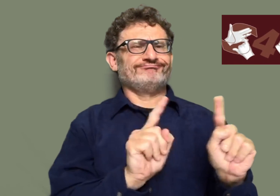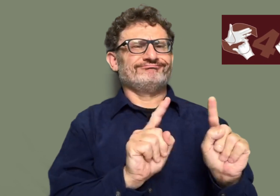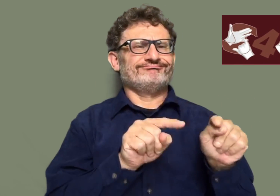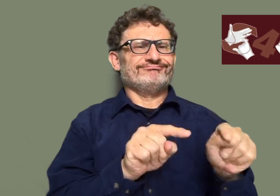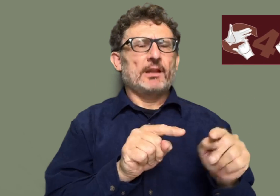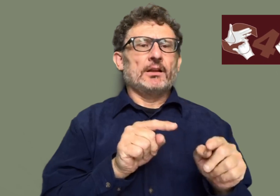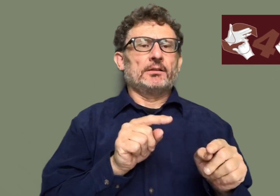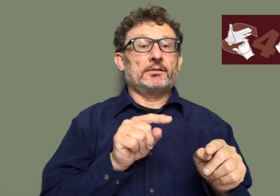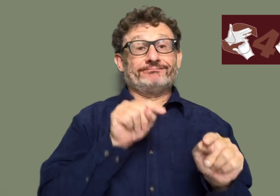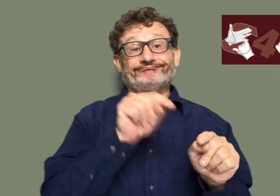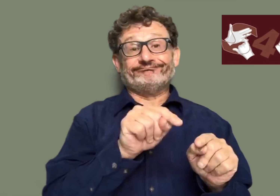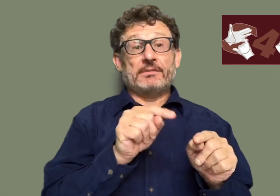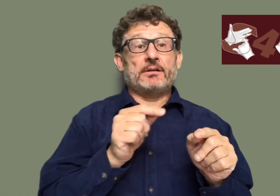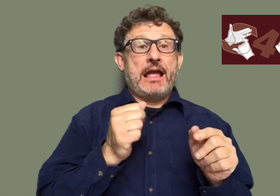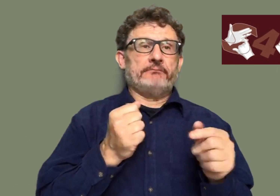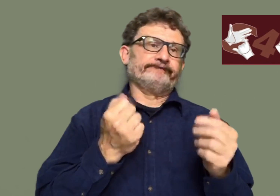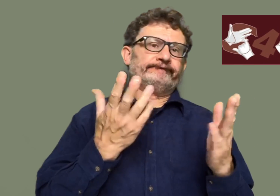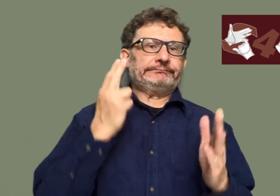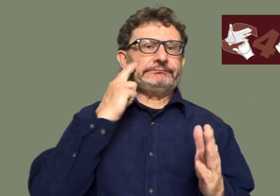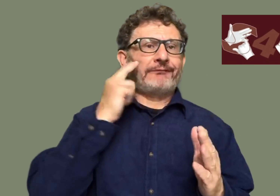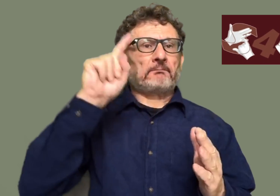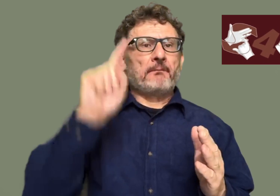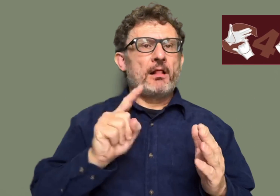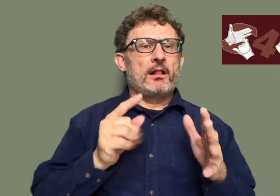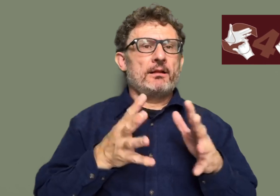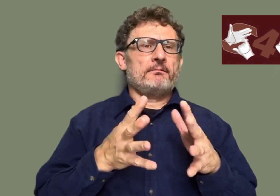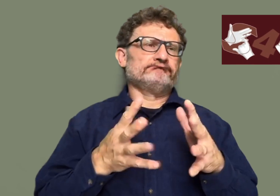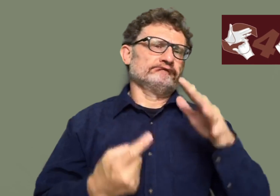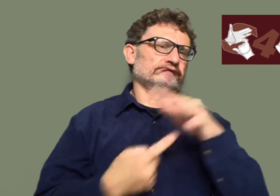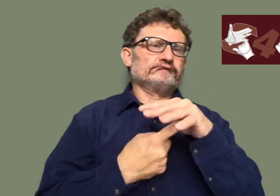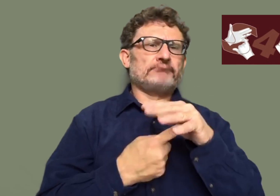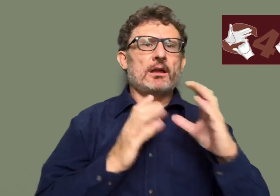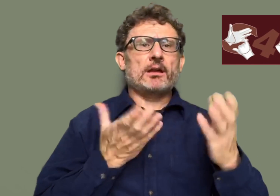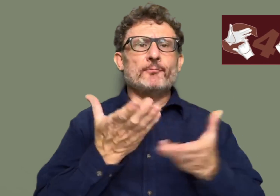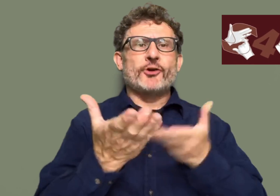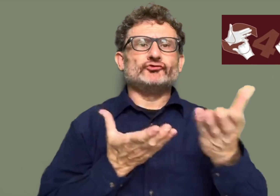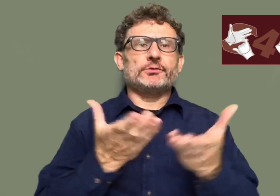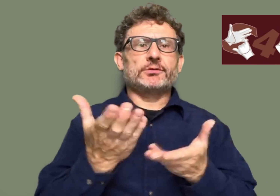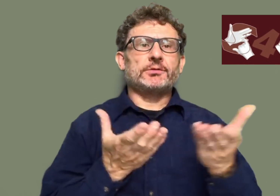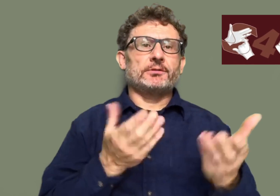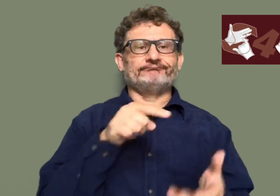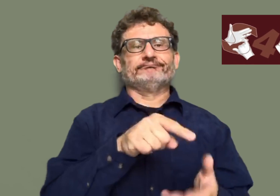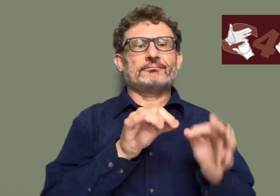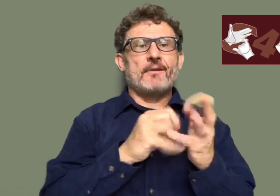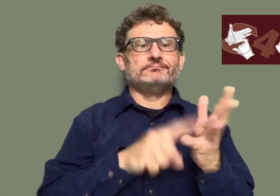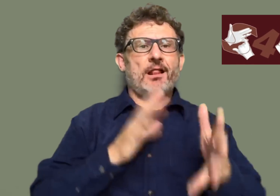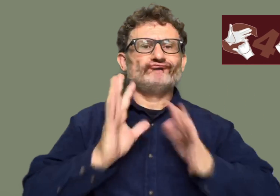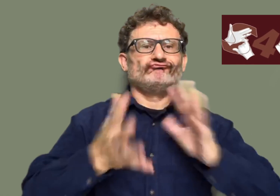and what it is. Now, for deaf people, it's the main way they communicate. They use British Sign